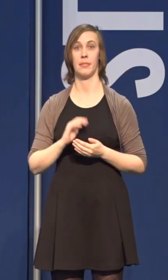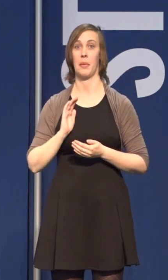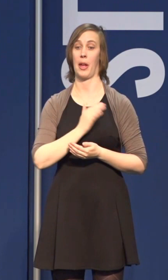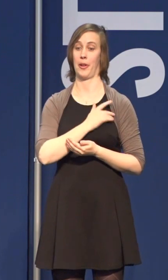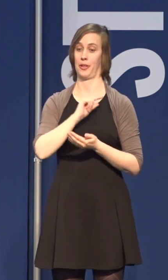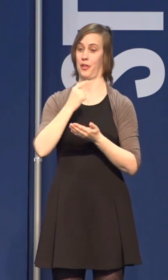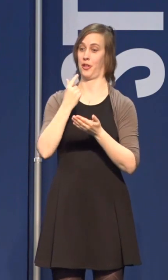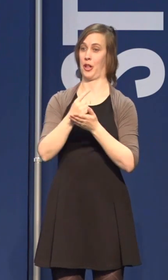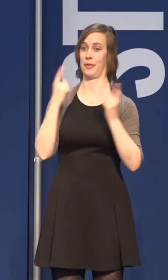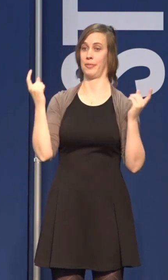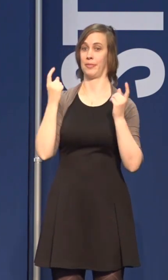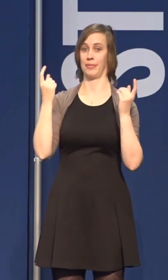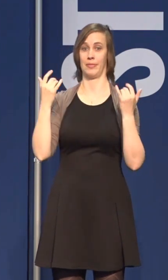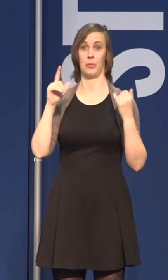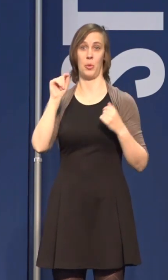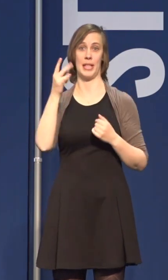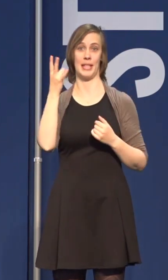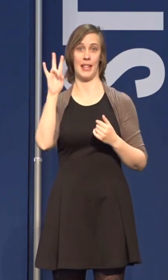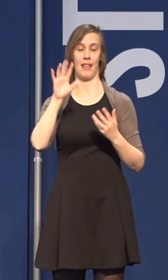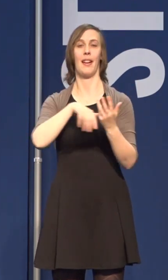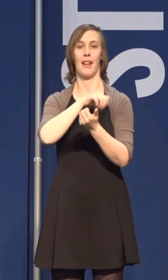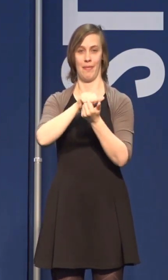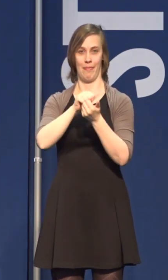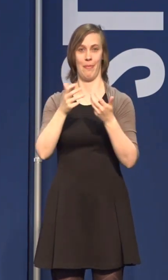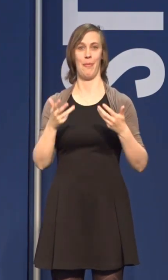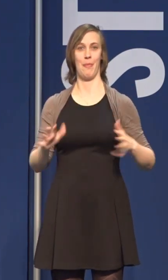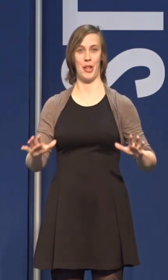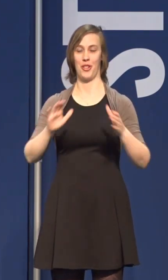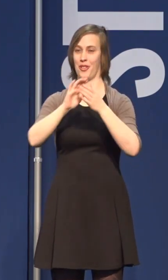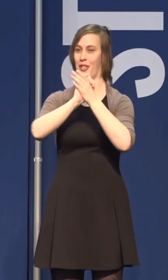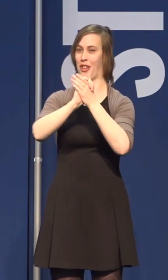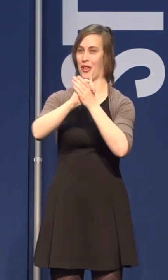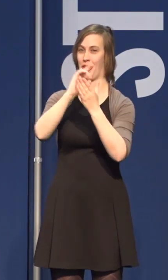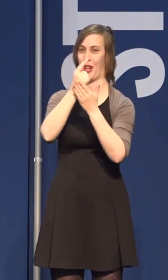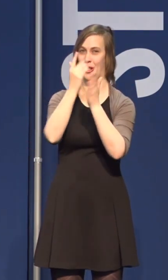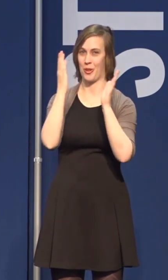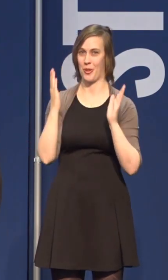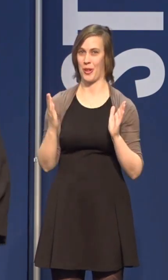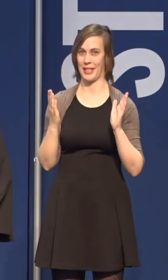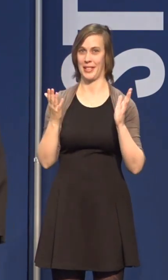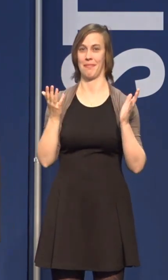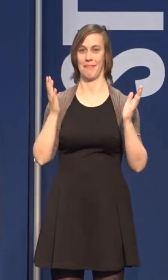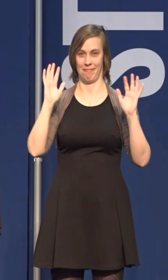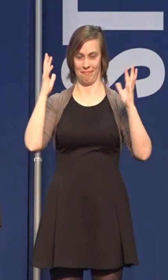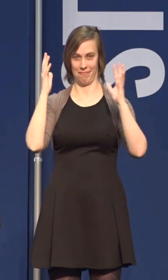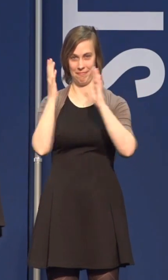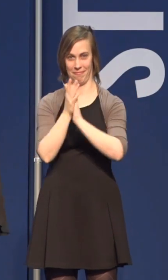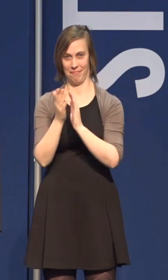2017 is now ended. Congratulations, graduates, and we'll begin our recessional.